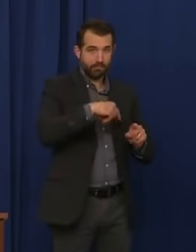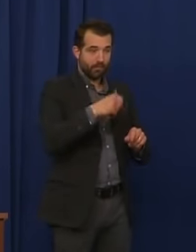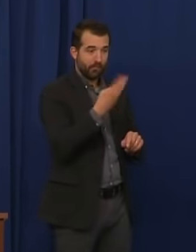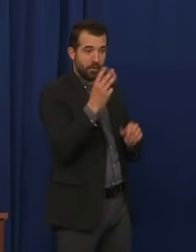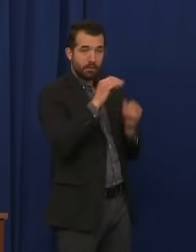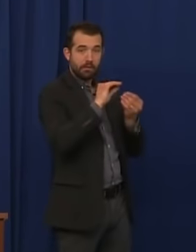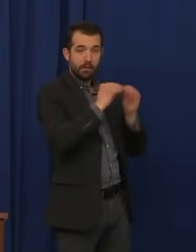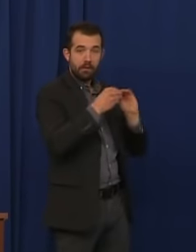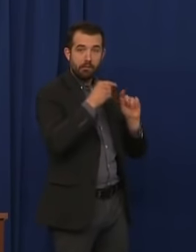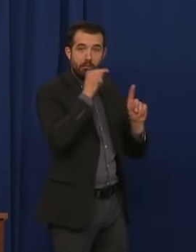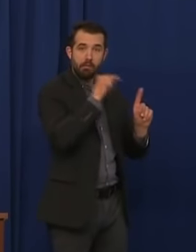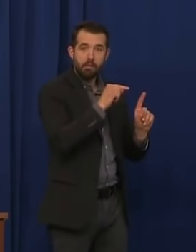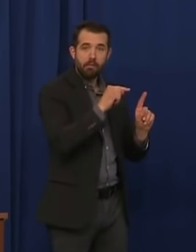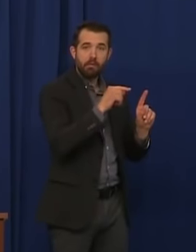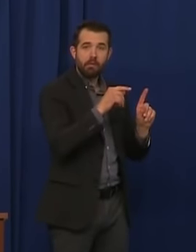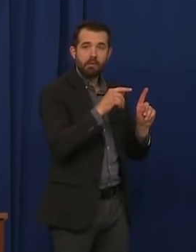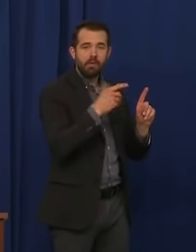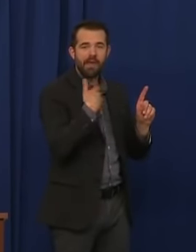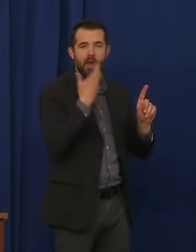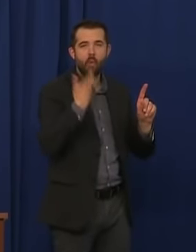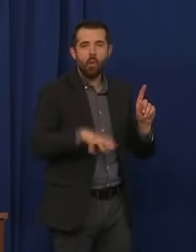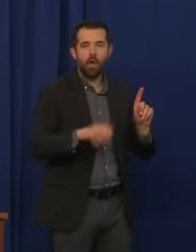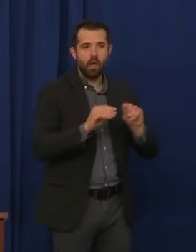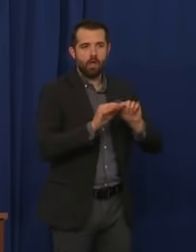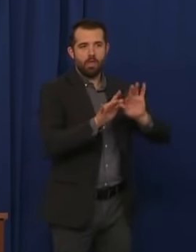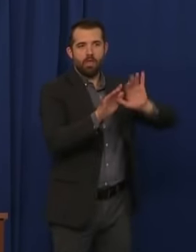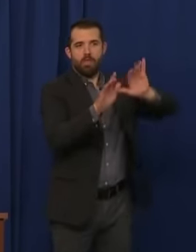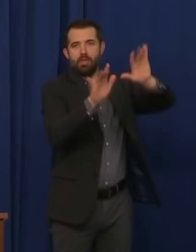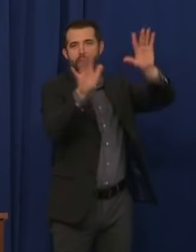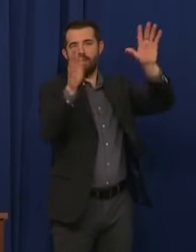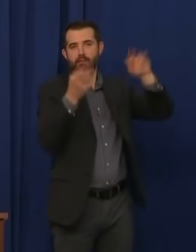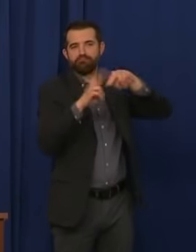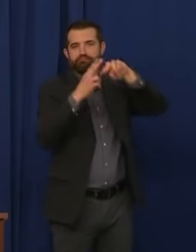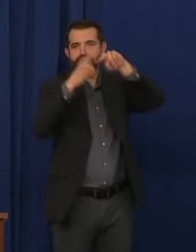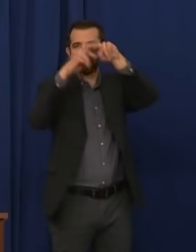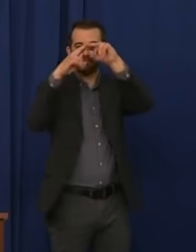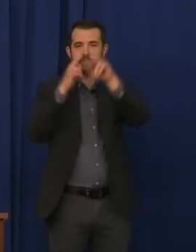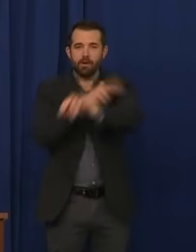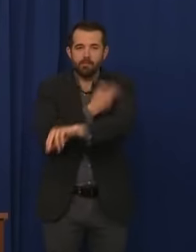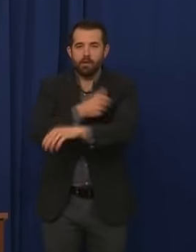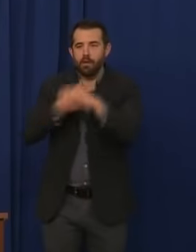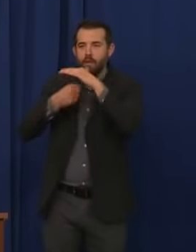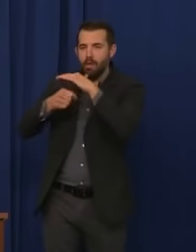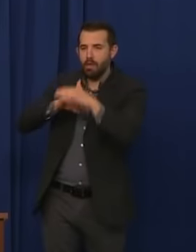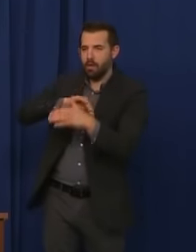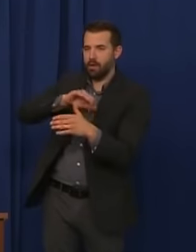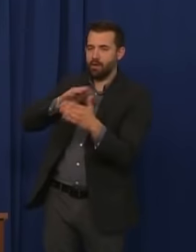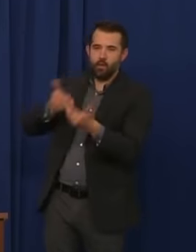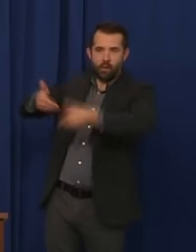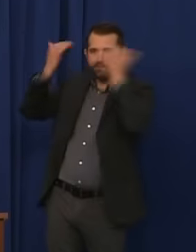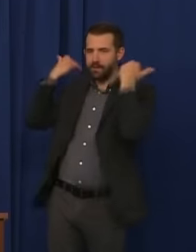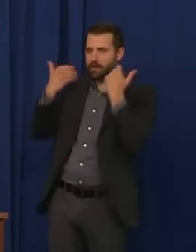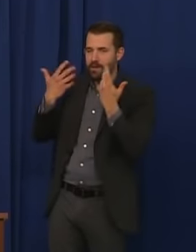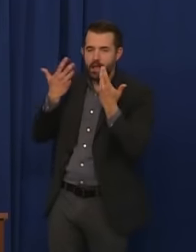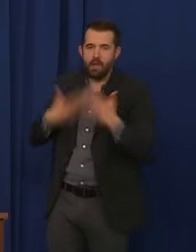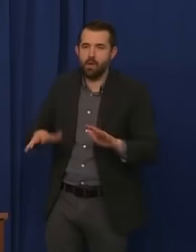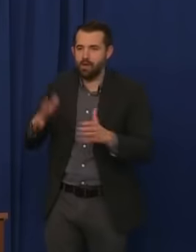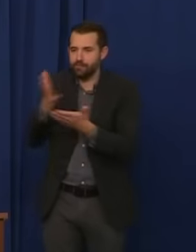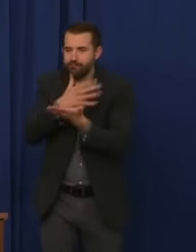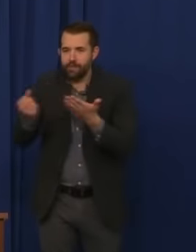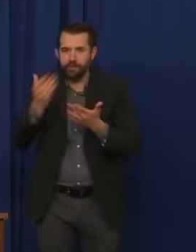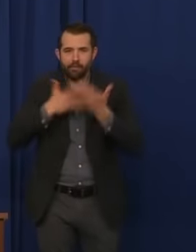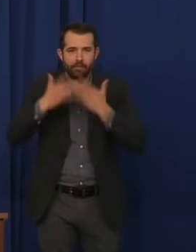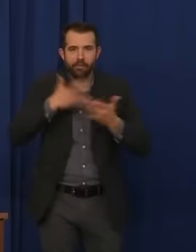result that we have a surge of the virus, a surge in hospitalizations, a surge in the use of ICU beds, surge in the